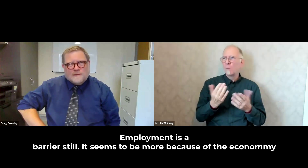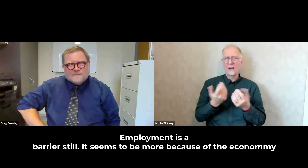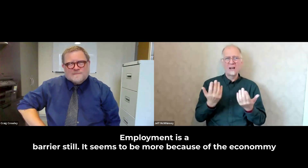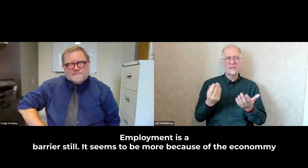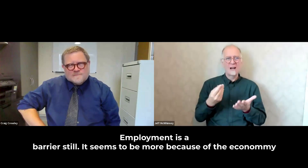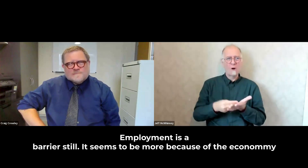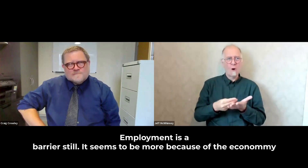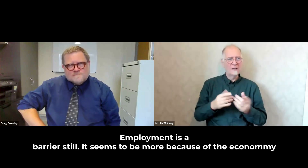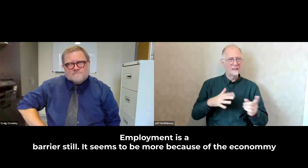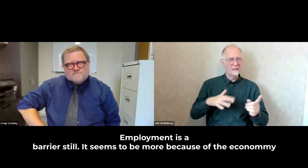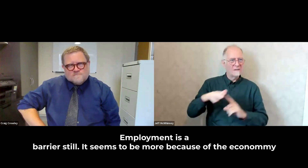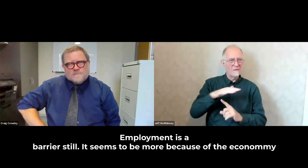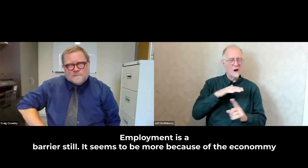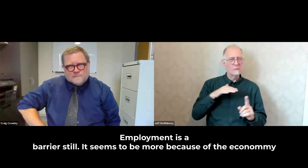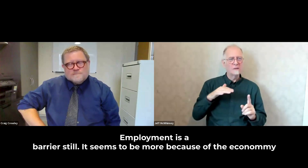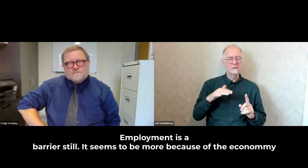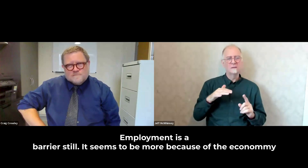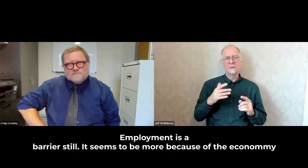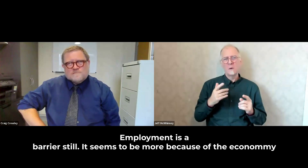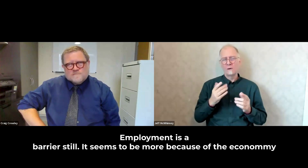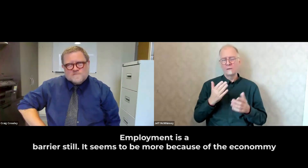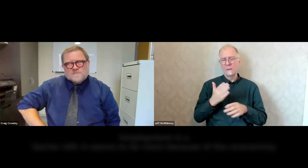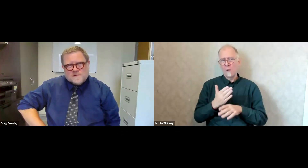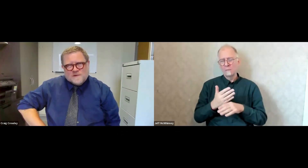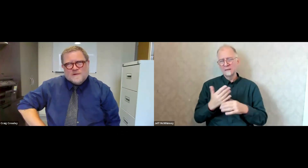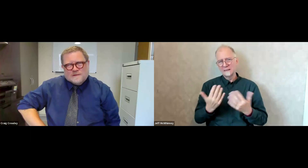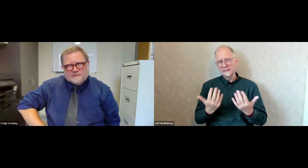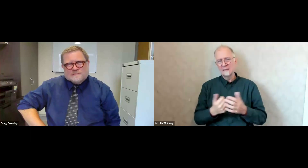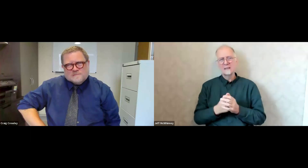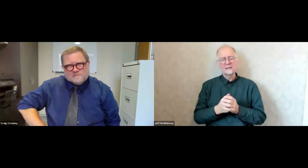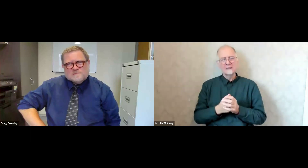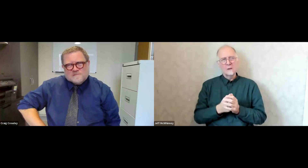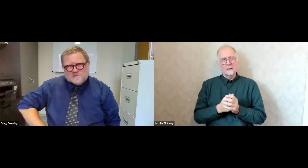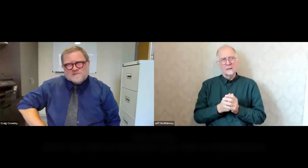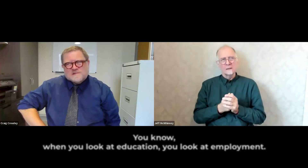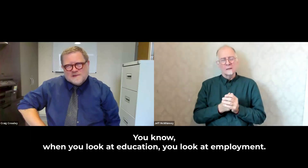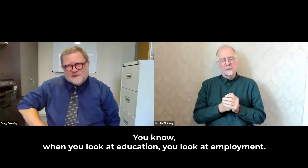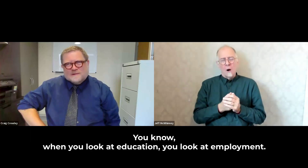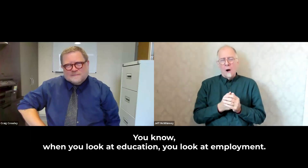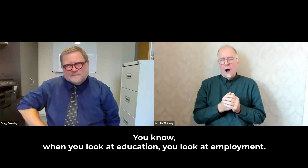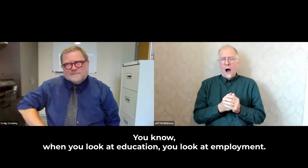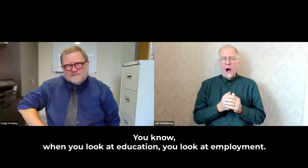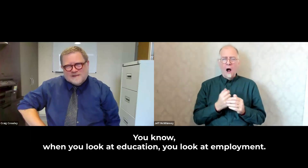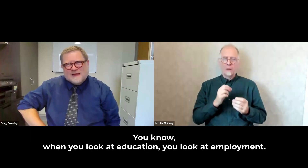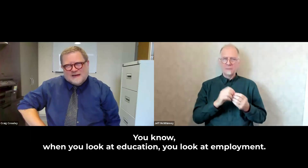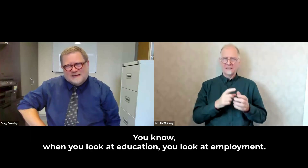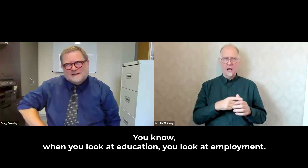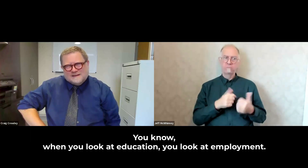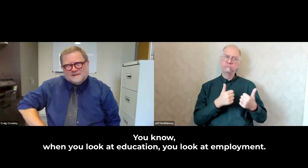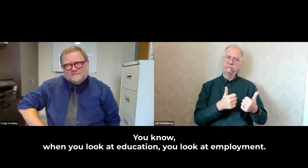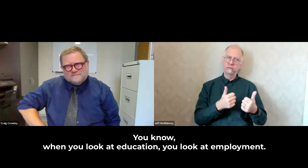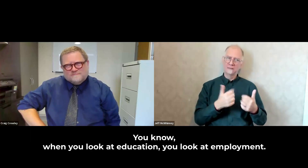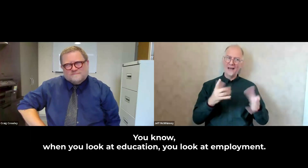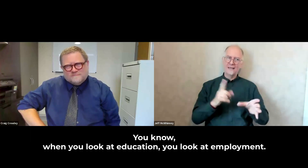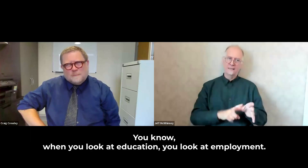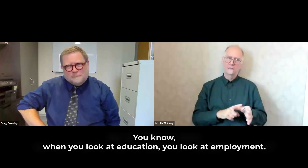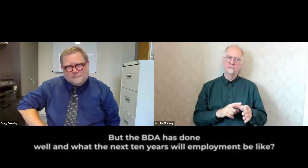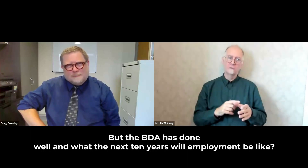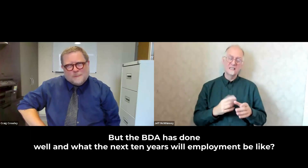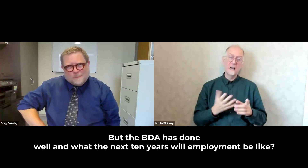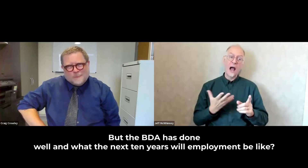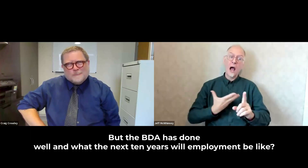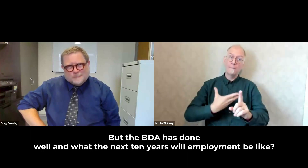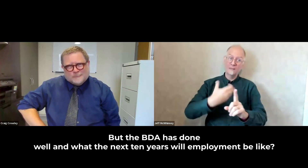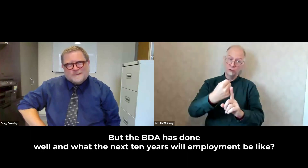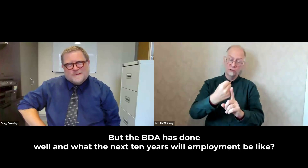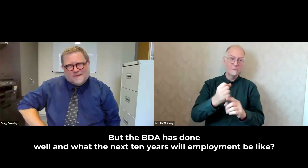barrier back then. It seems to be more because of the economy. You know, when you look at education, you look at employment,